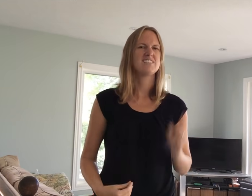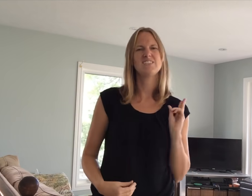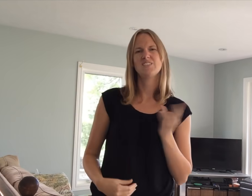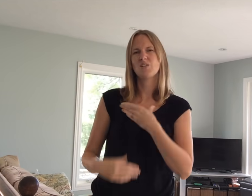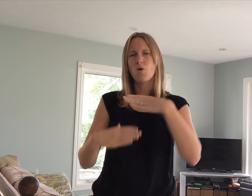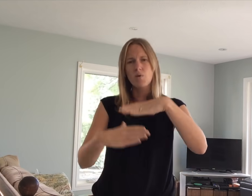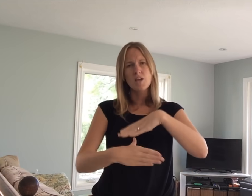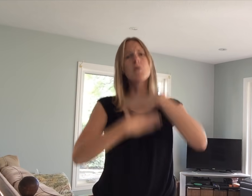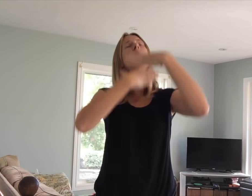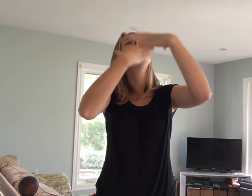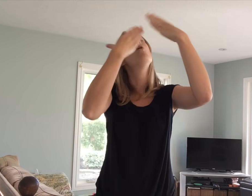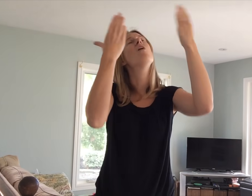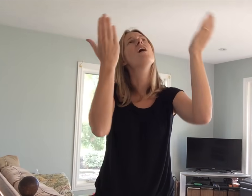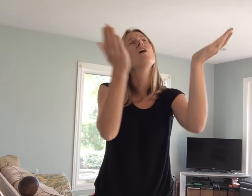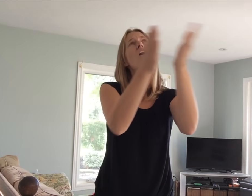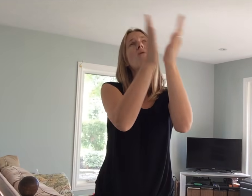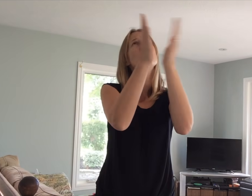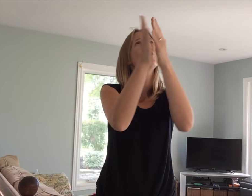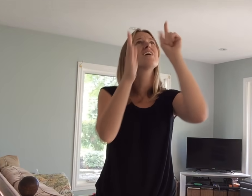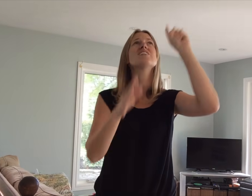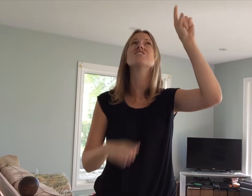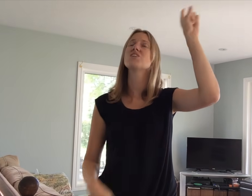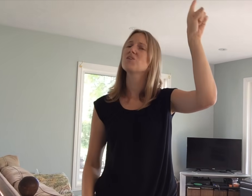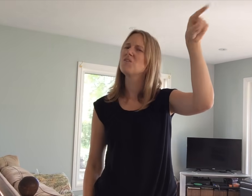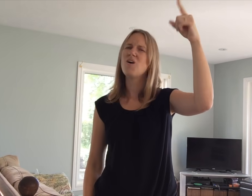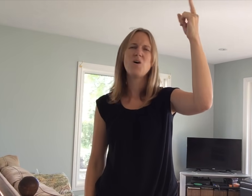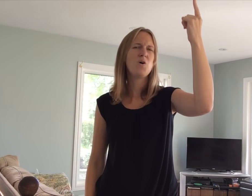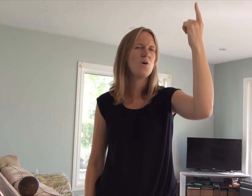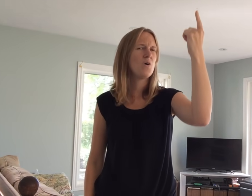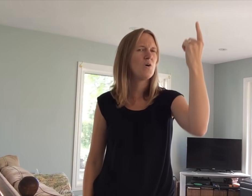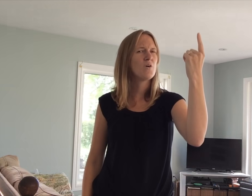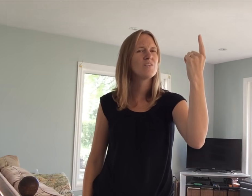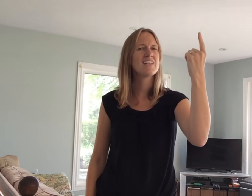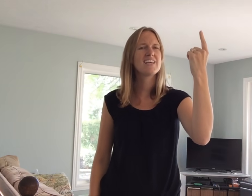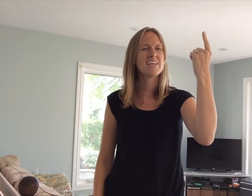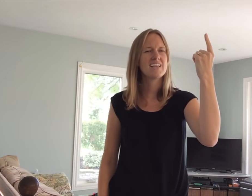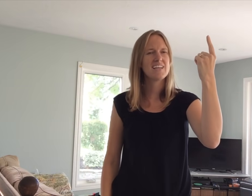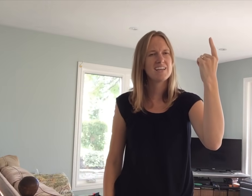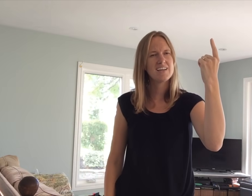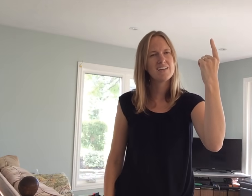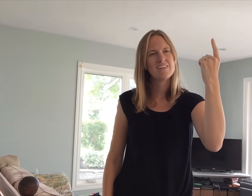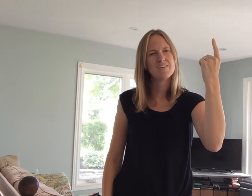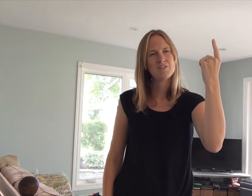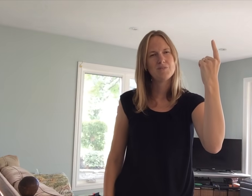So we pour out our praise So It's breath in